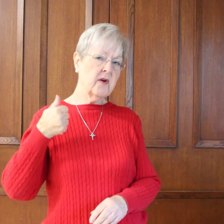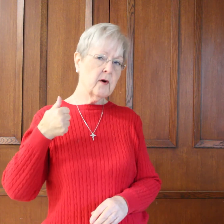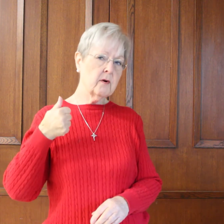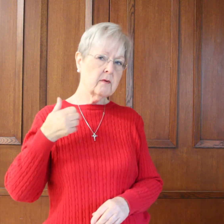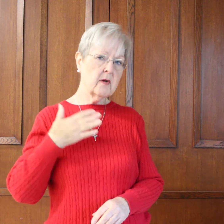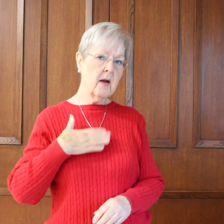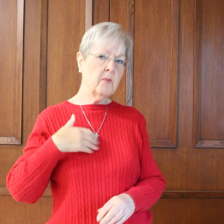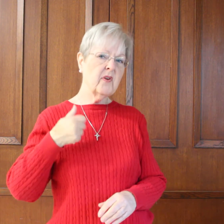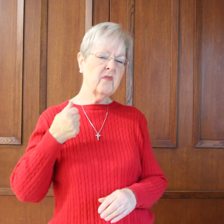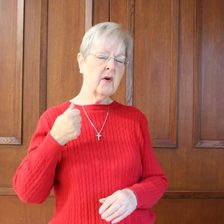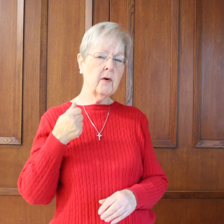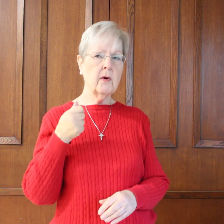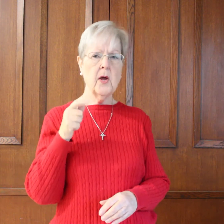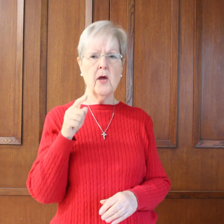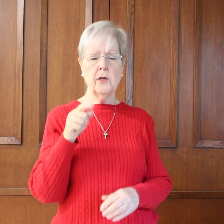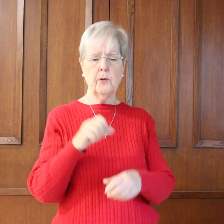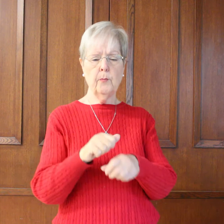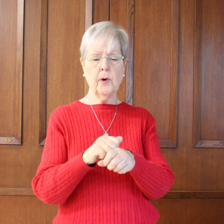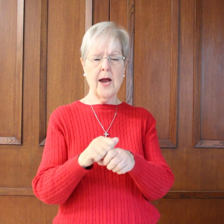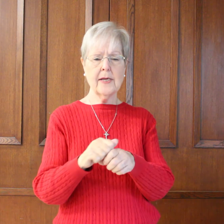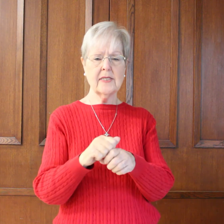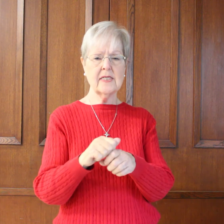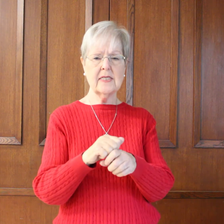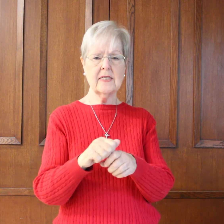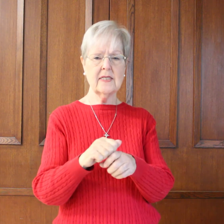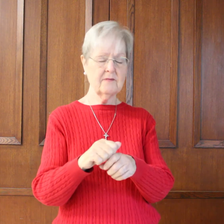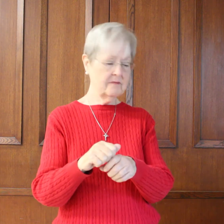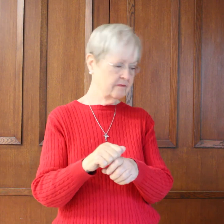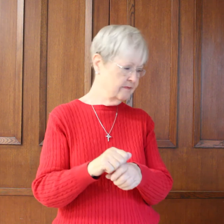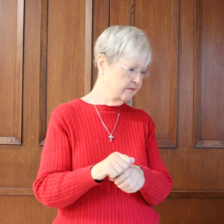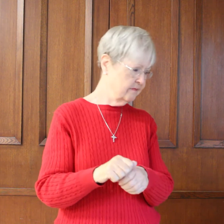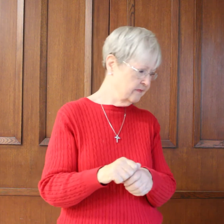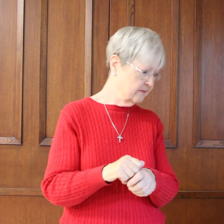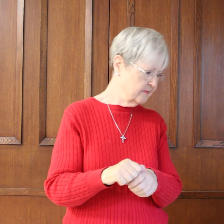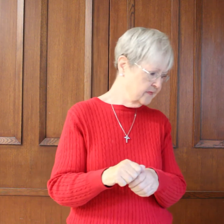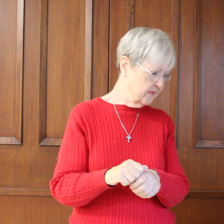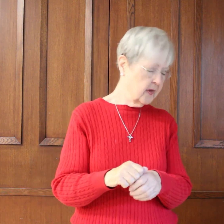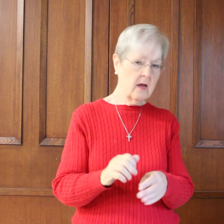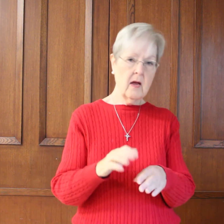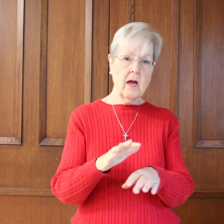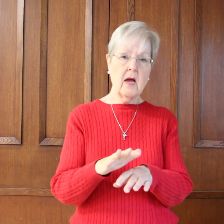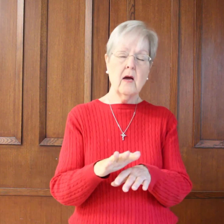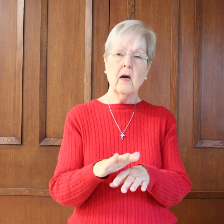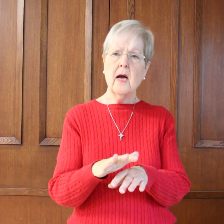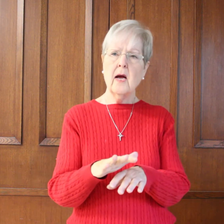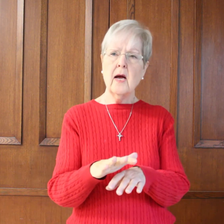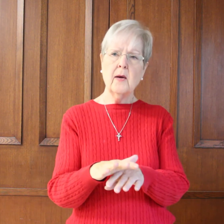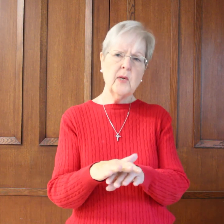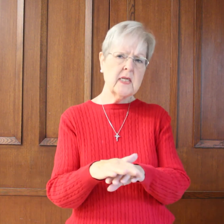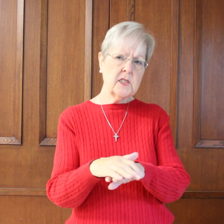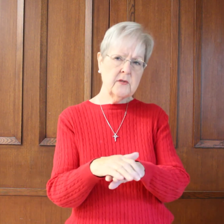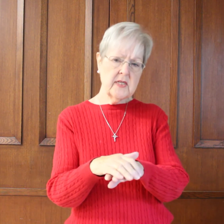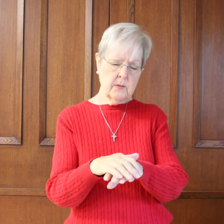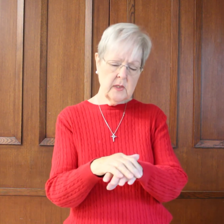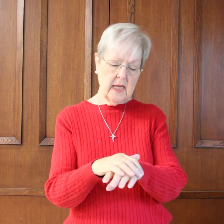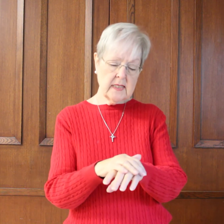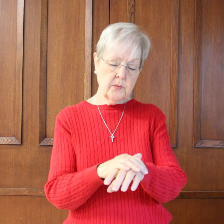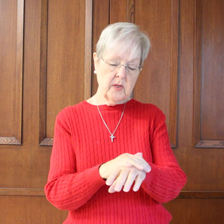I prefer you practice. we didn't do this one last week.